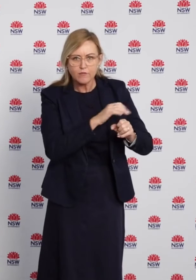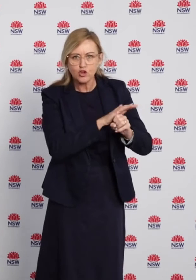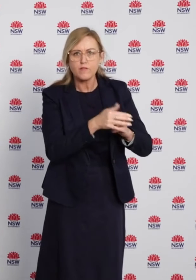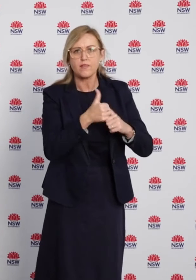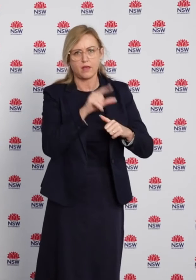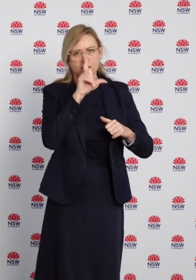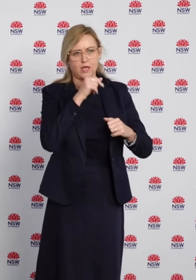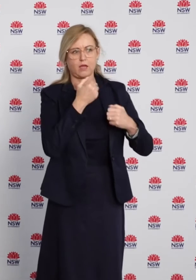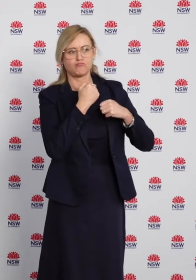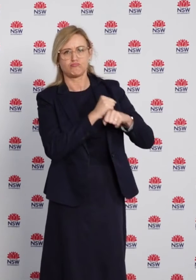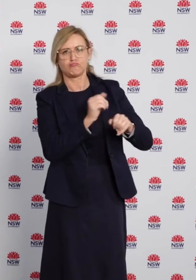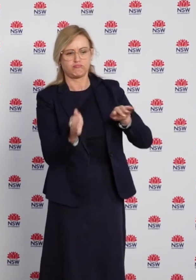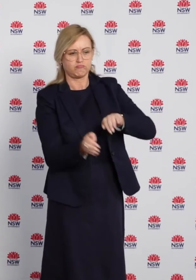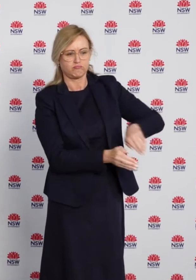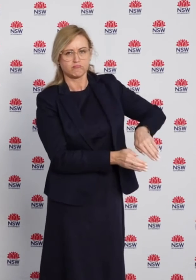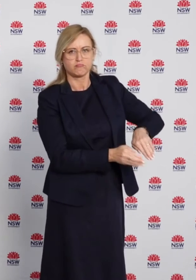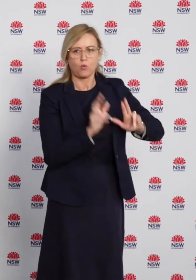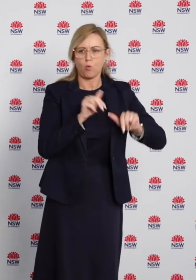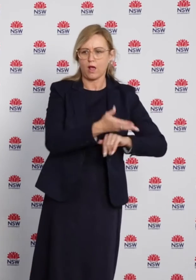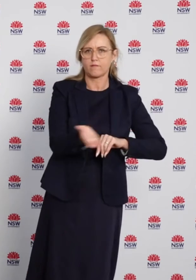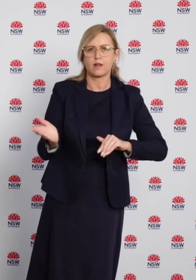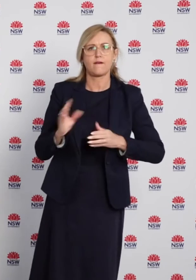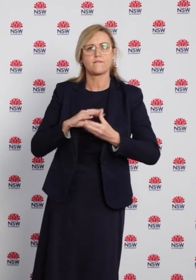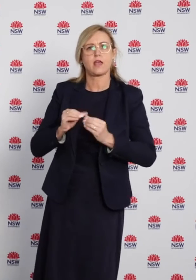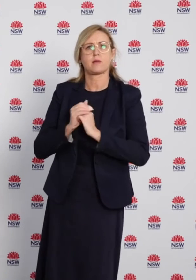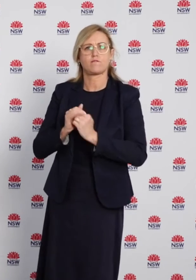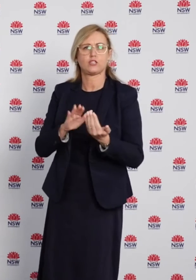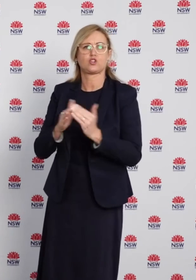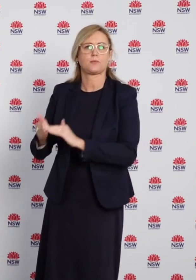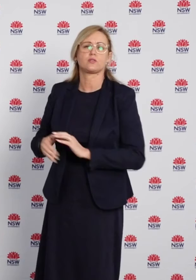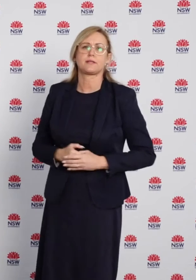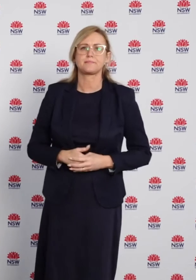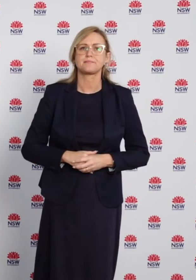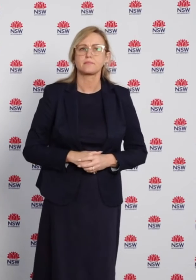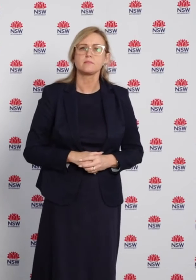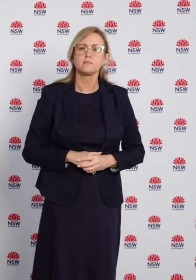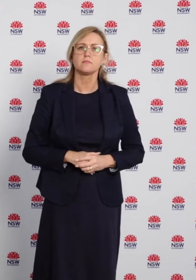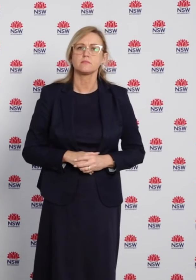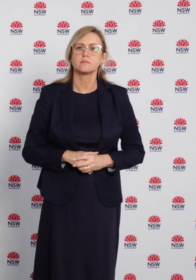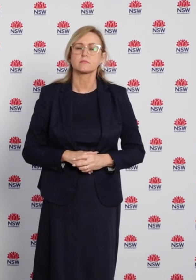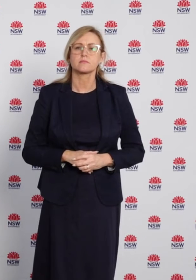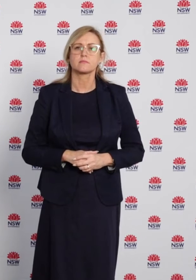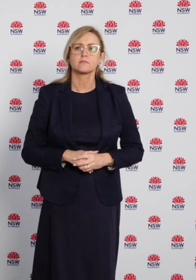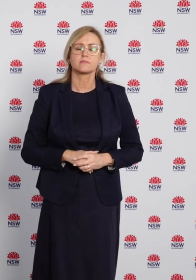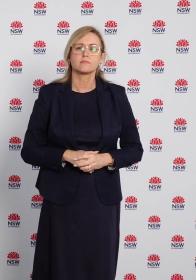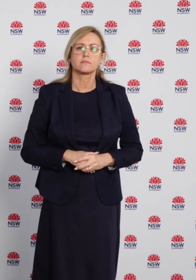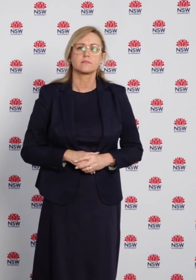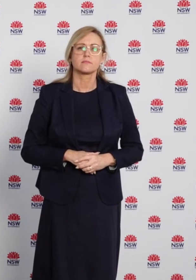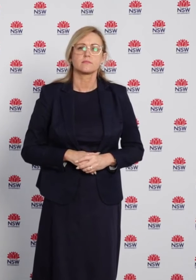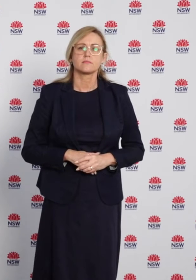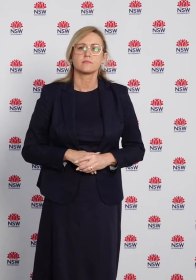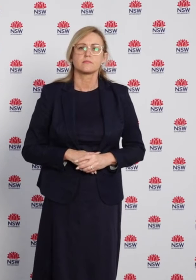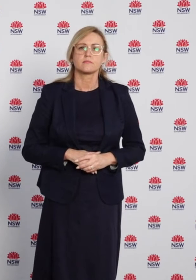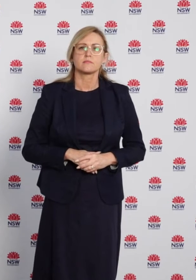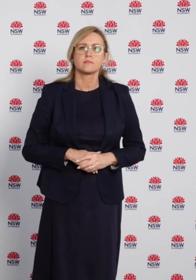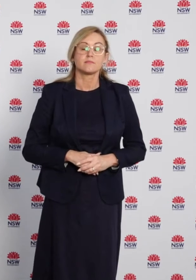to protect your family, friends and the community. In terms of the highest numbers of